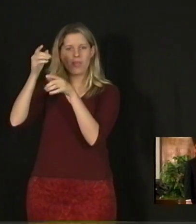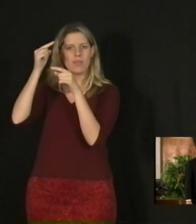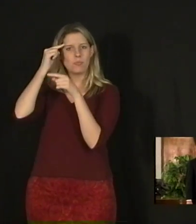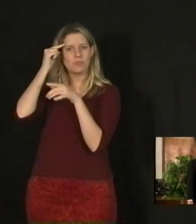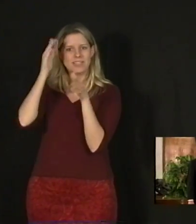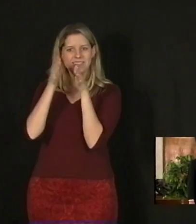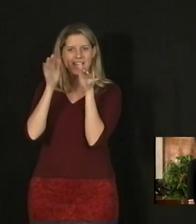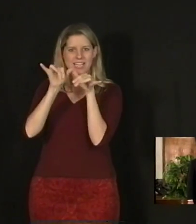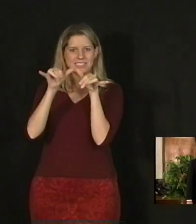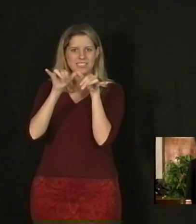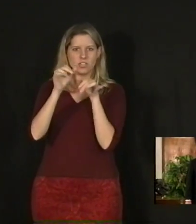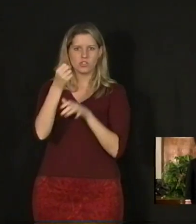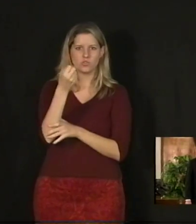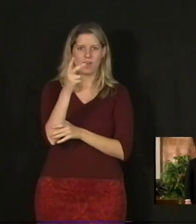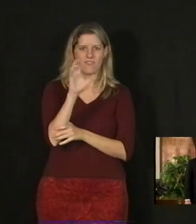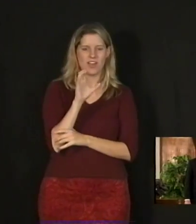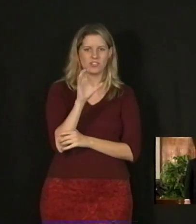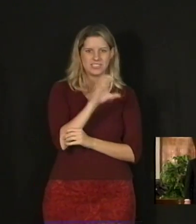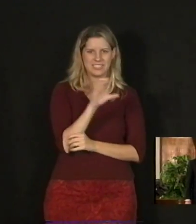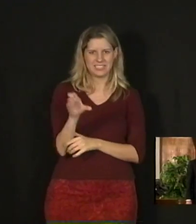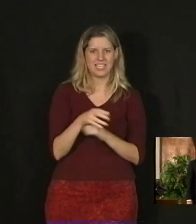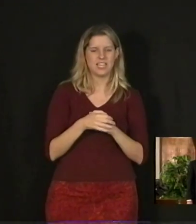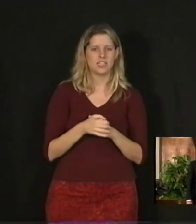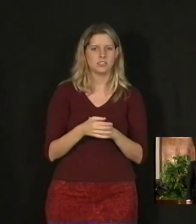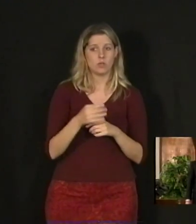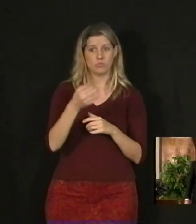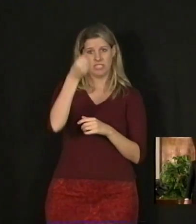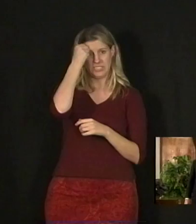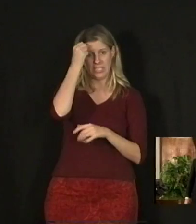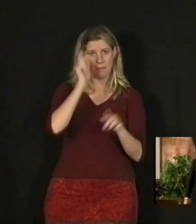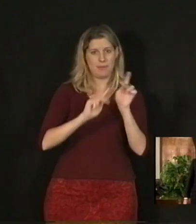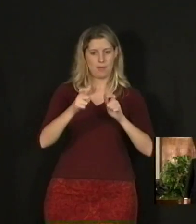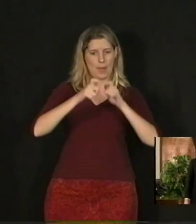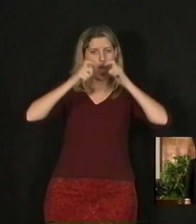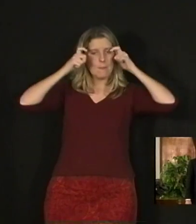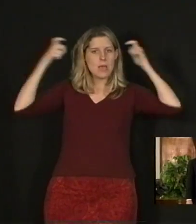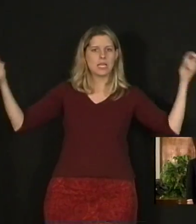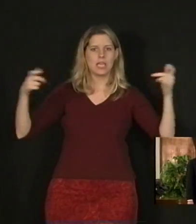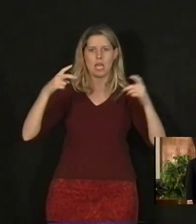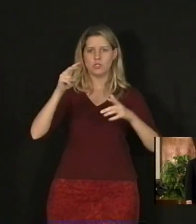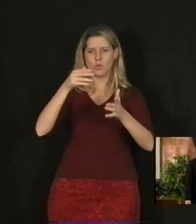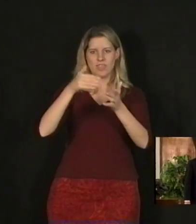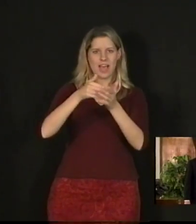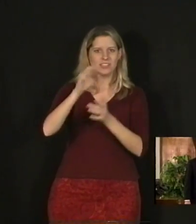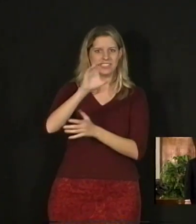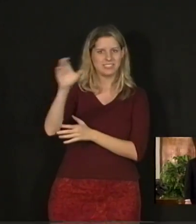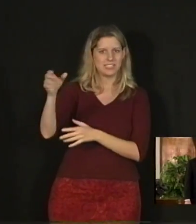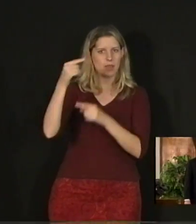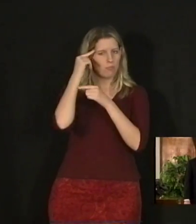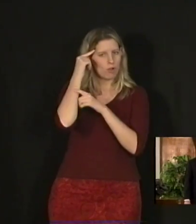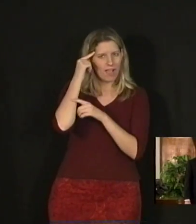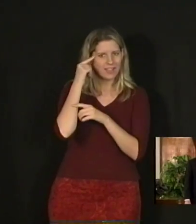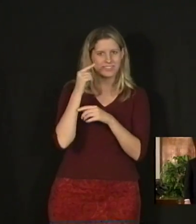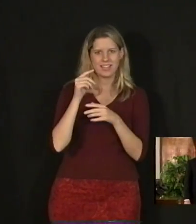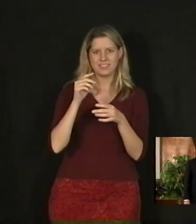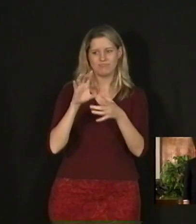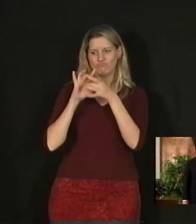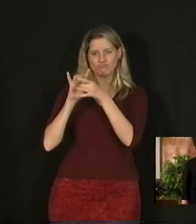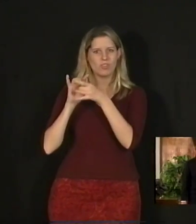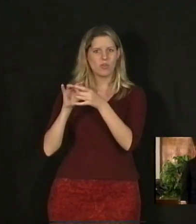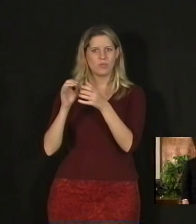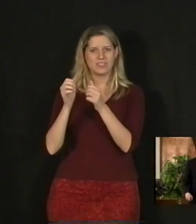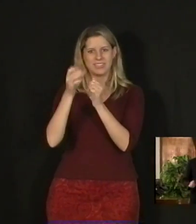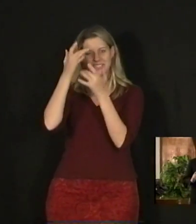around 1,200 cc. And there have been some really dumb people with some really big heads with 2,000 cc brains, okay? It's got nothing to do